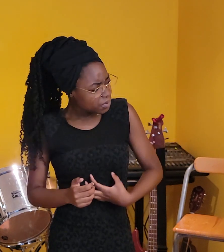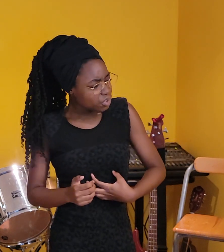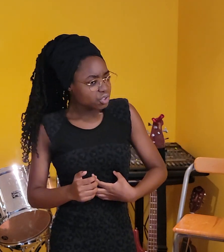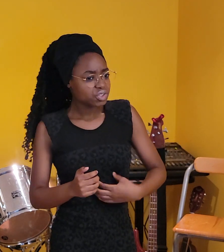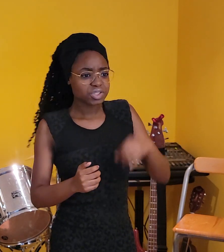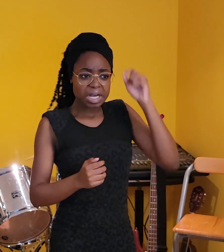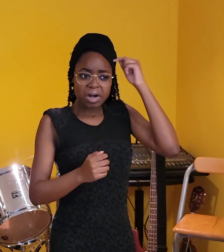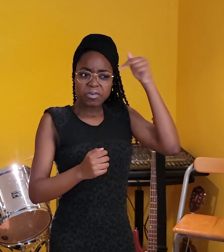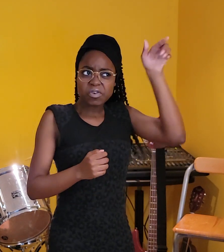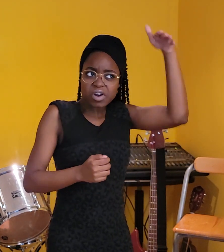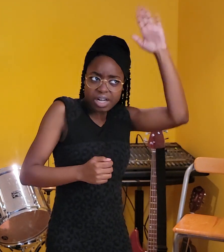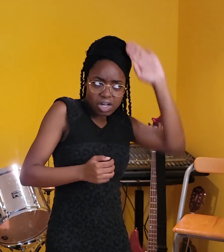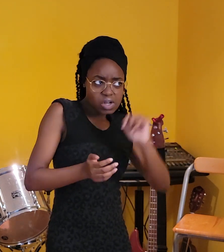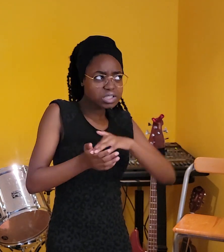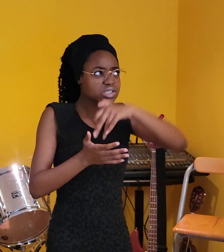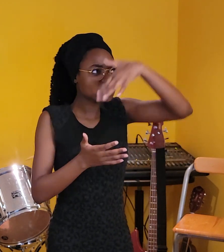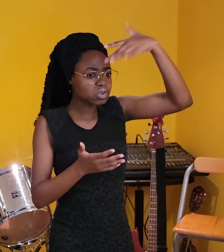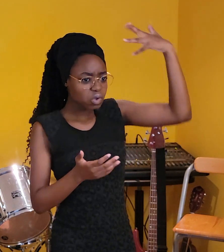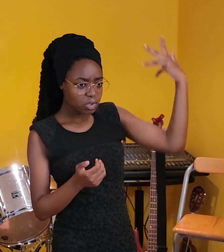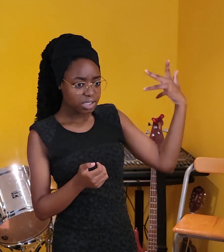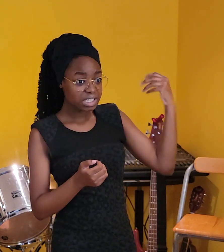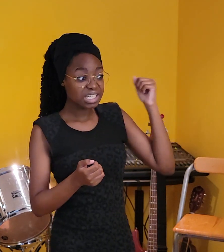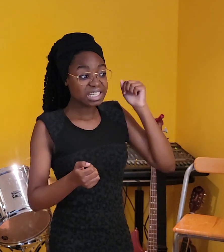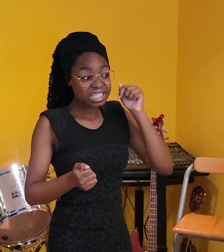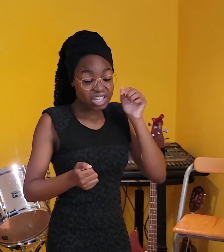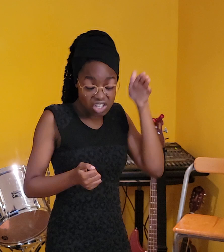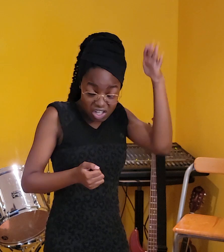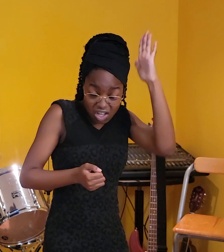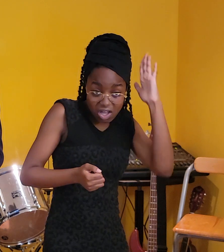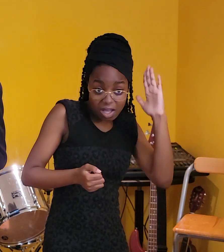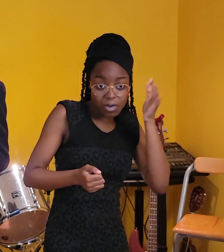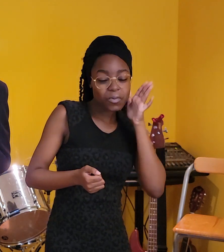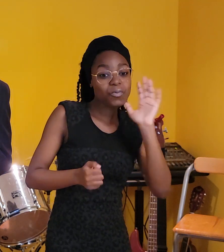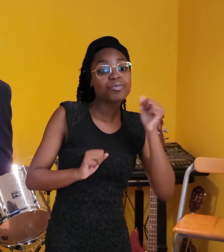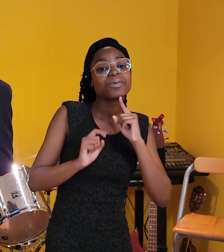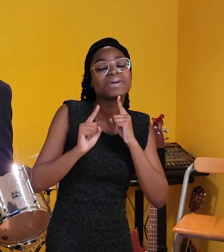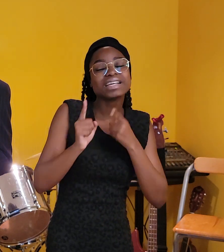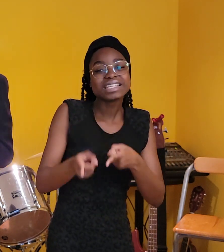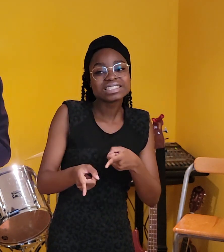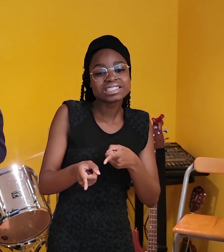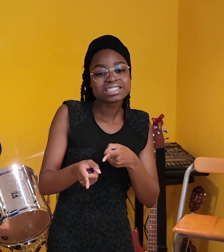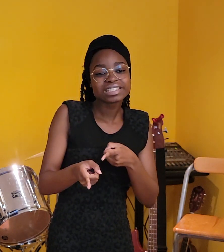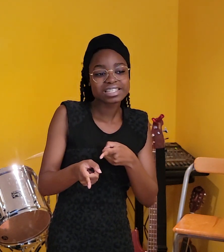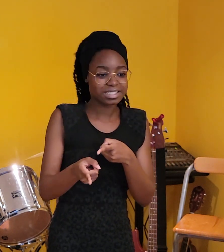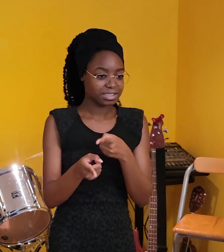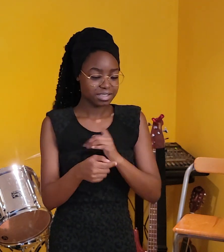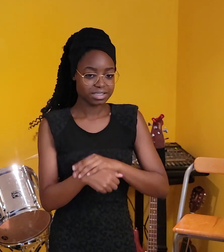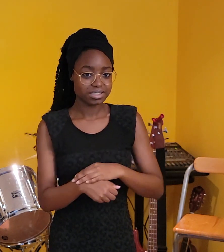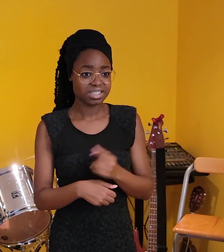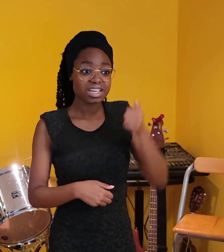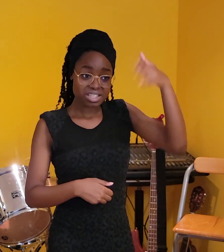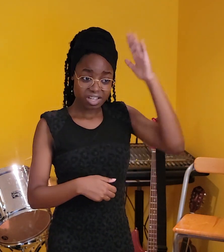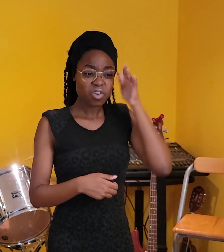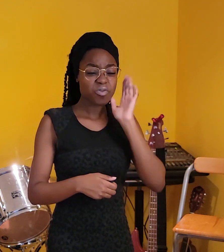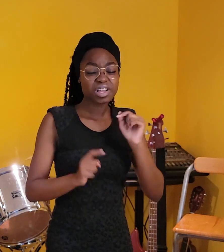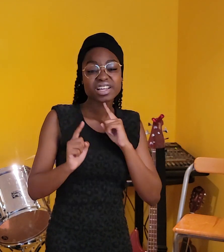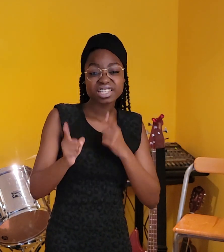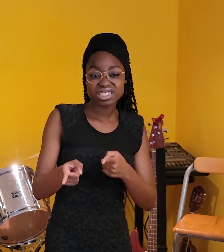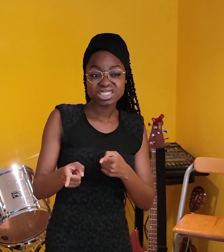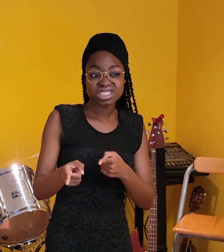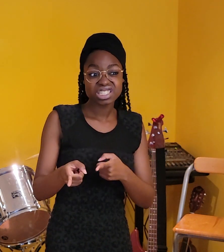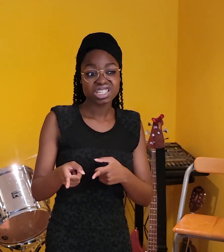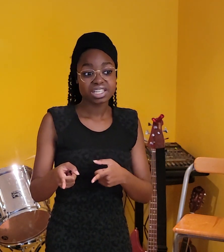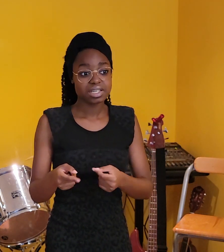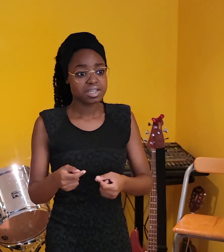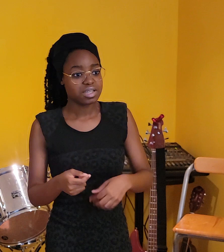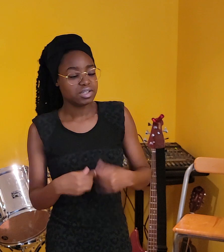name of Jesus and be the kind of prayer God will answer. with the kind of prayer that God would answer, bringing glory to